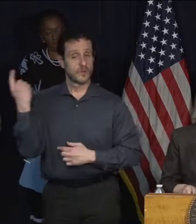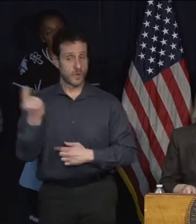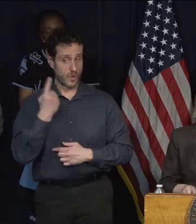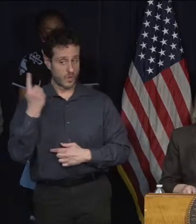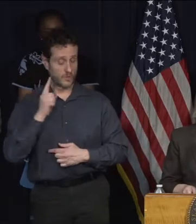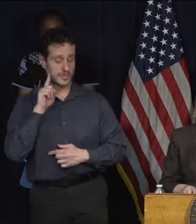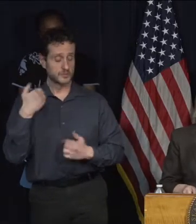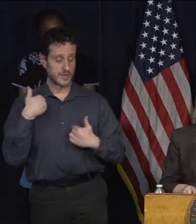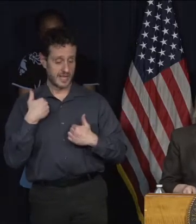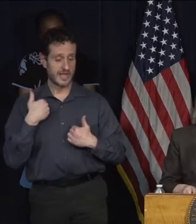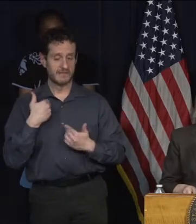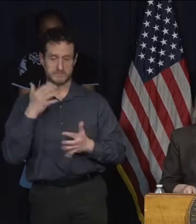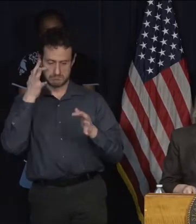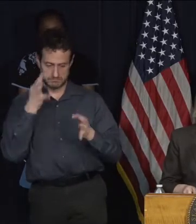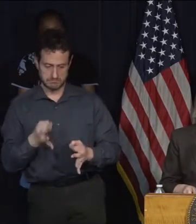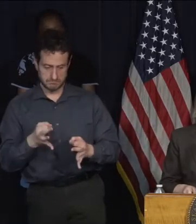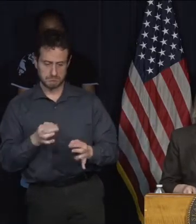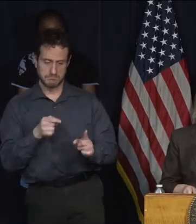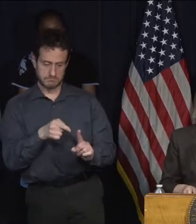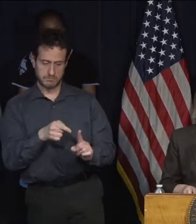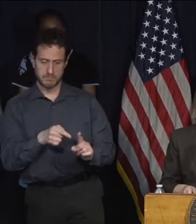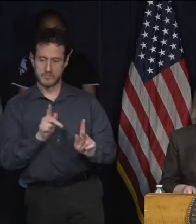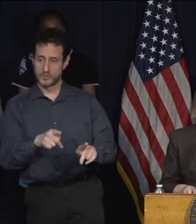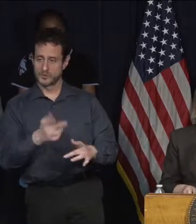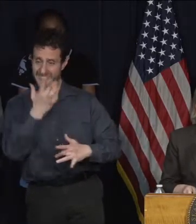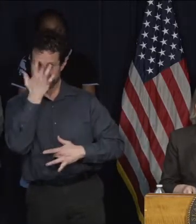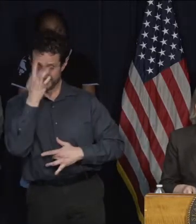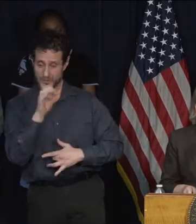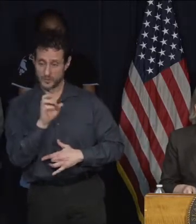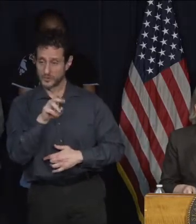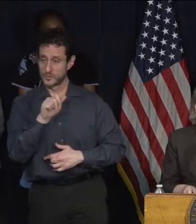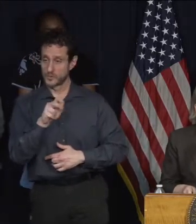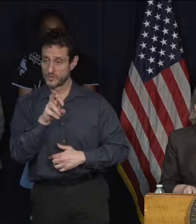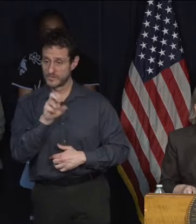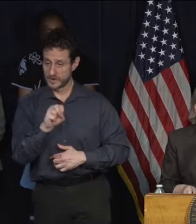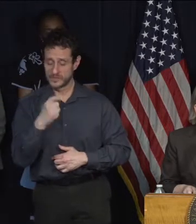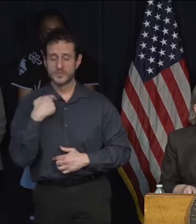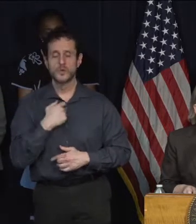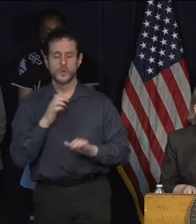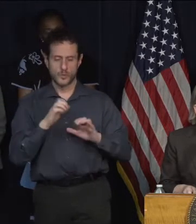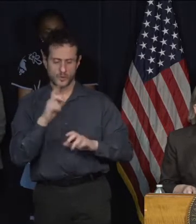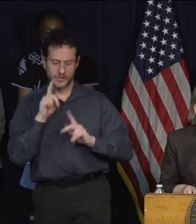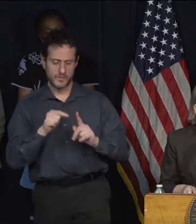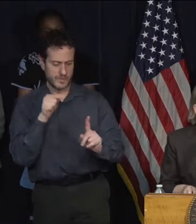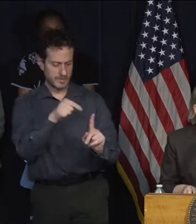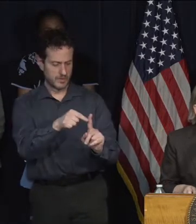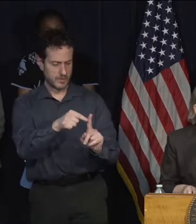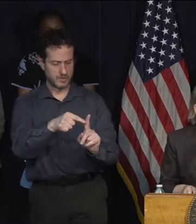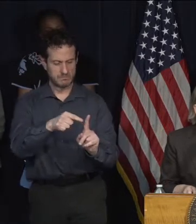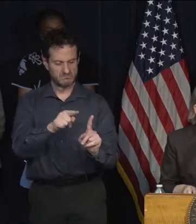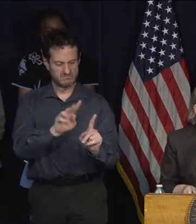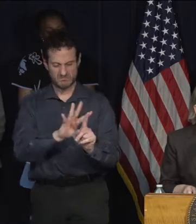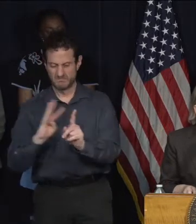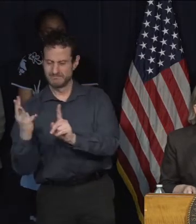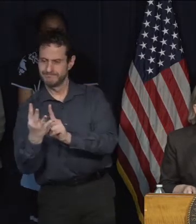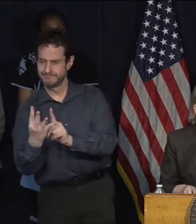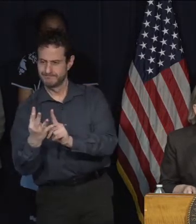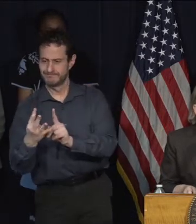we have a confirmed case of coronavirus, we're looking for people who were close contacts of that